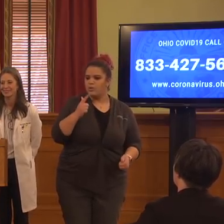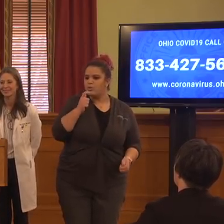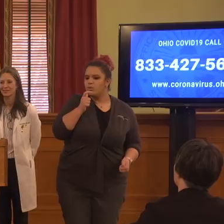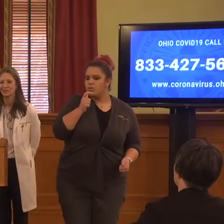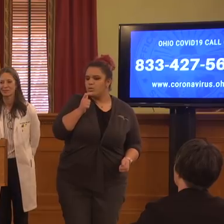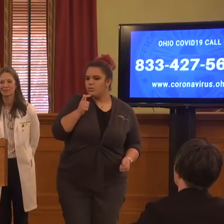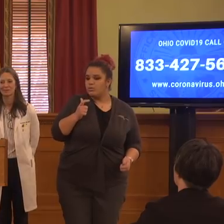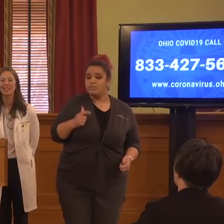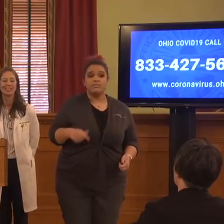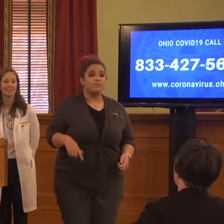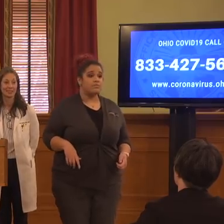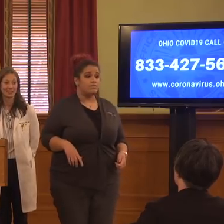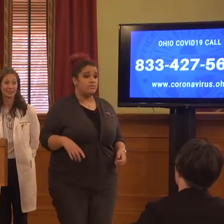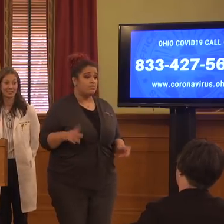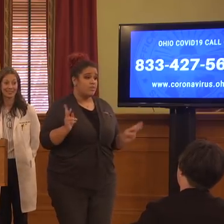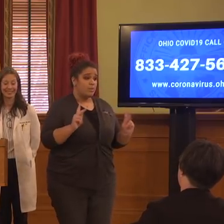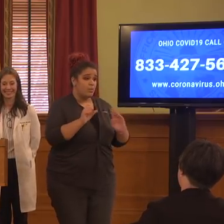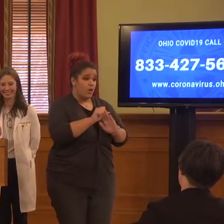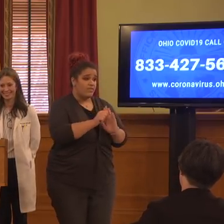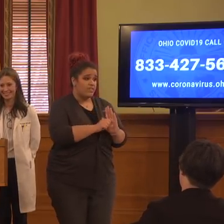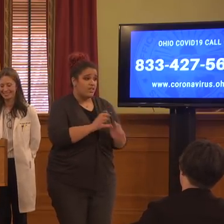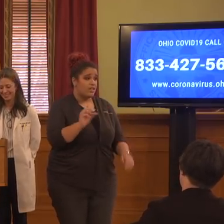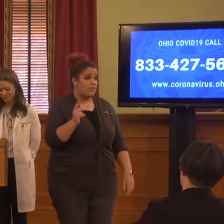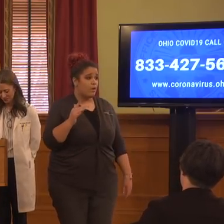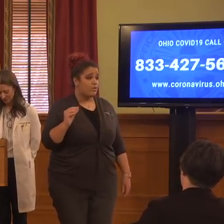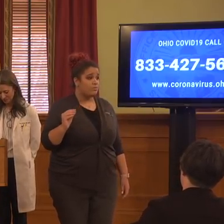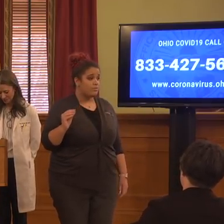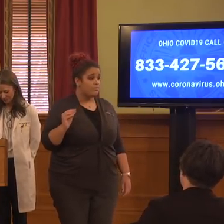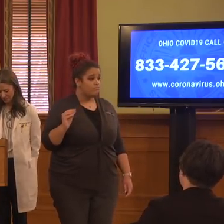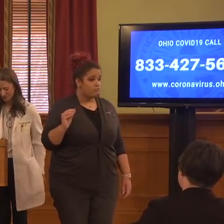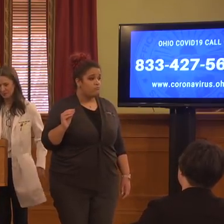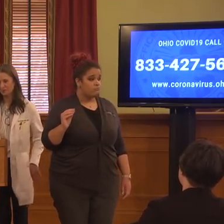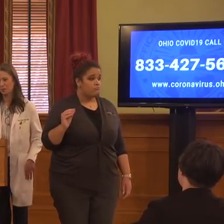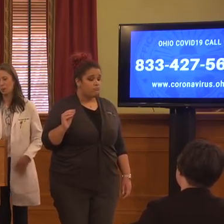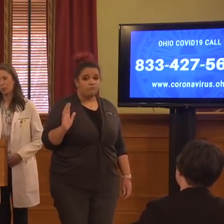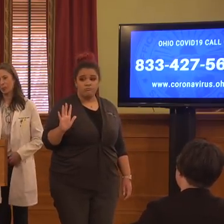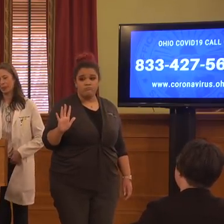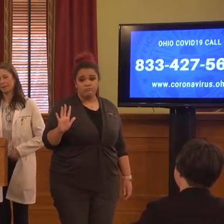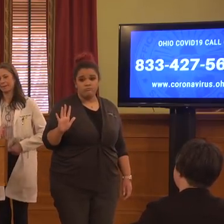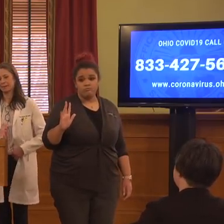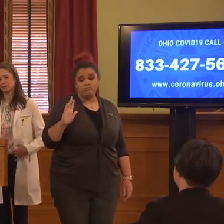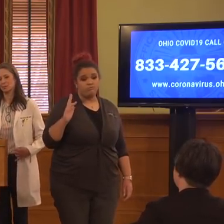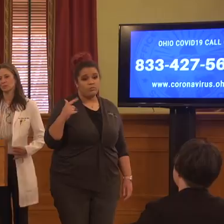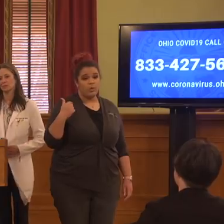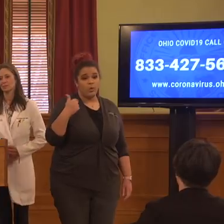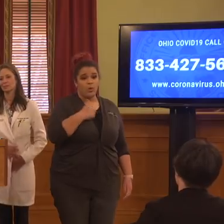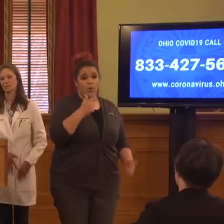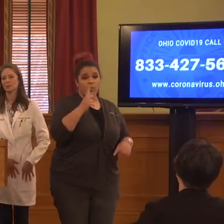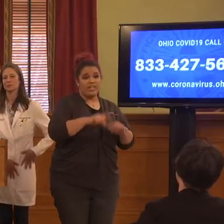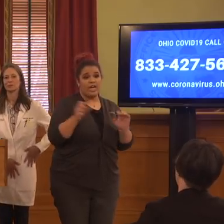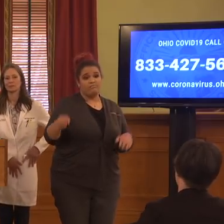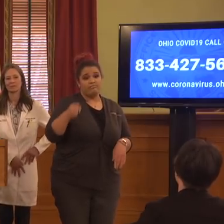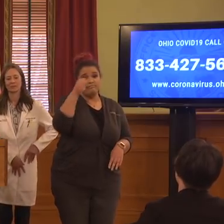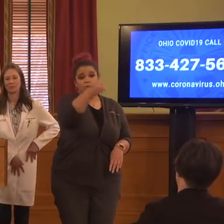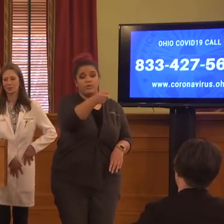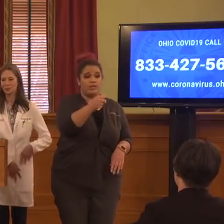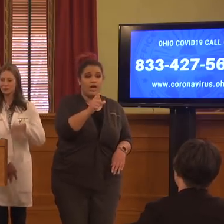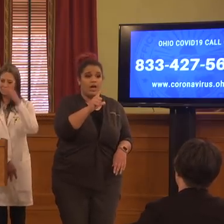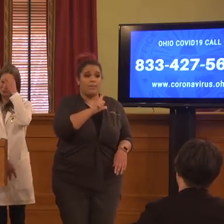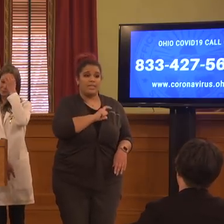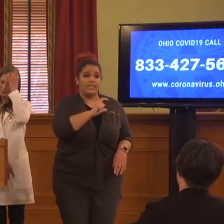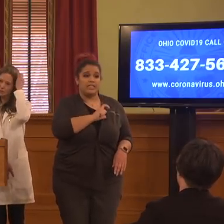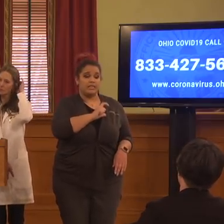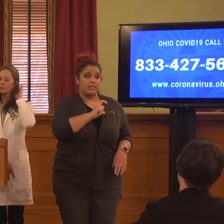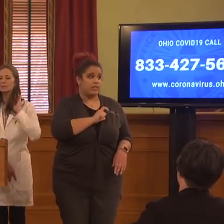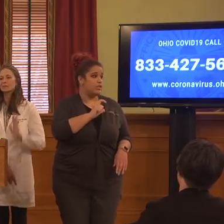state of Ohio. Look, I mean, we can't put a police officer, every place in